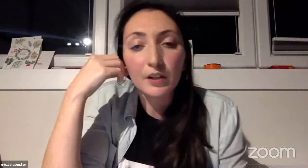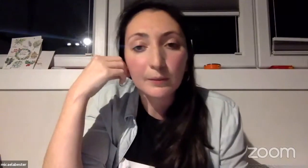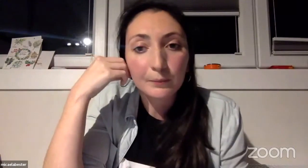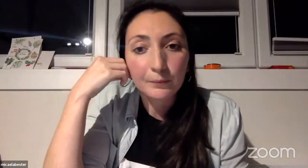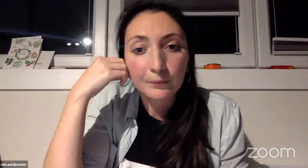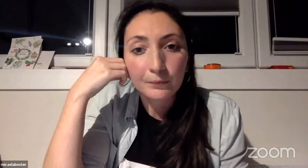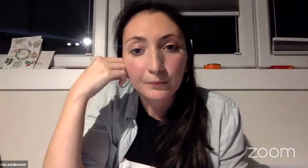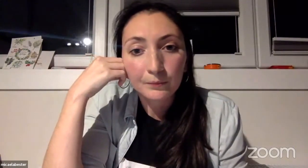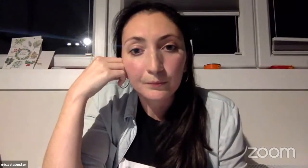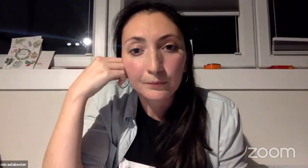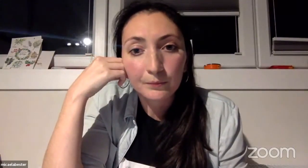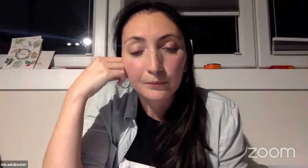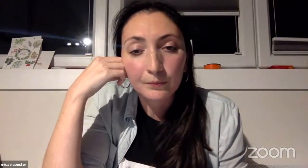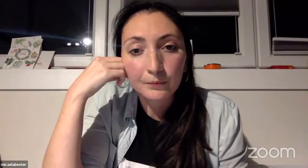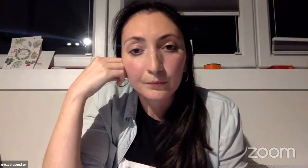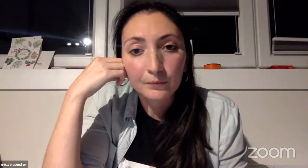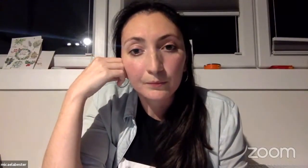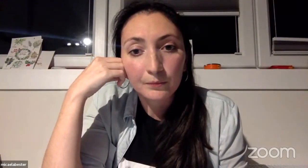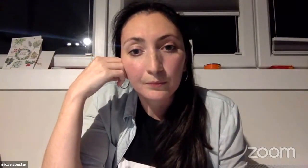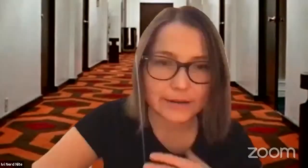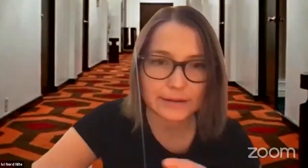what, sorry?